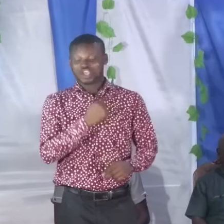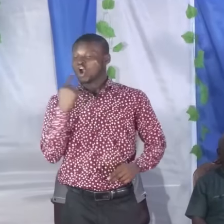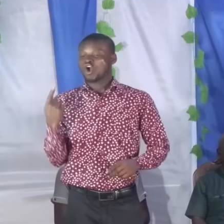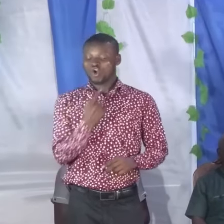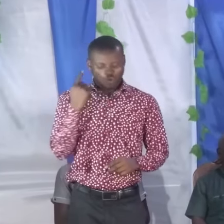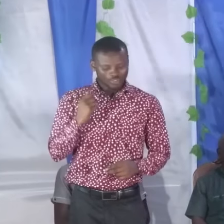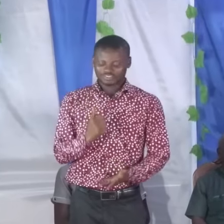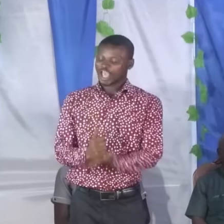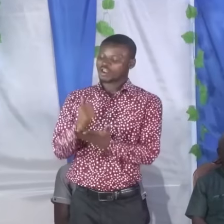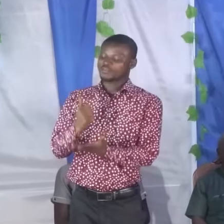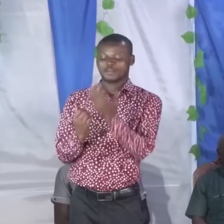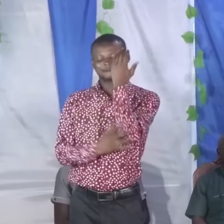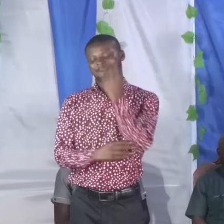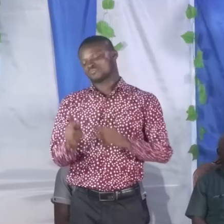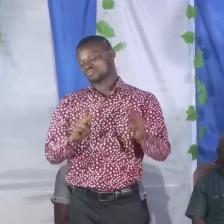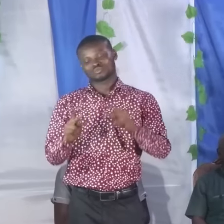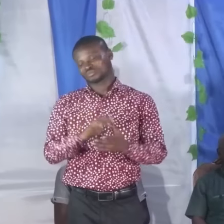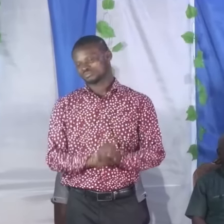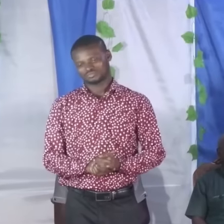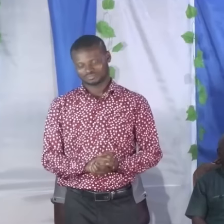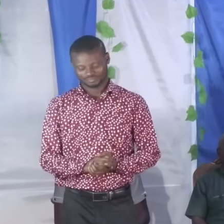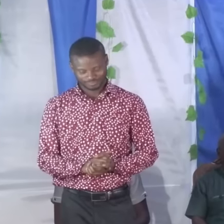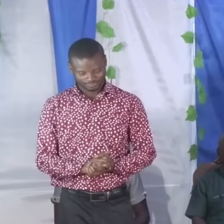Ma boa ehiafo sa dia be si ne.